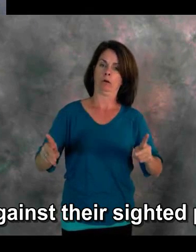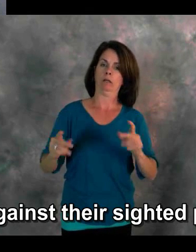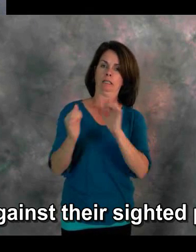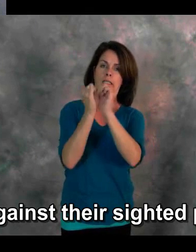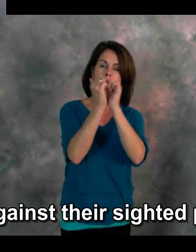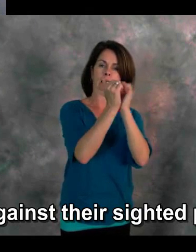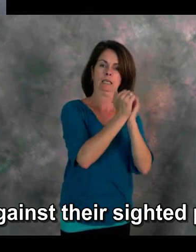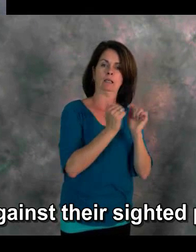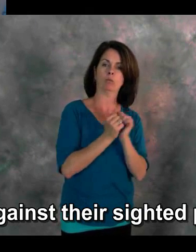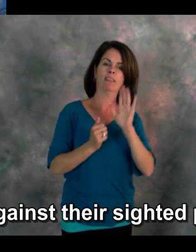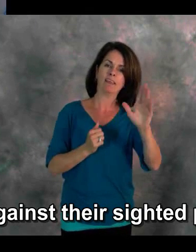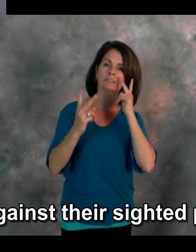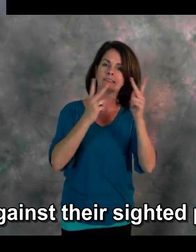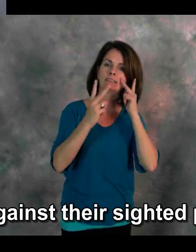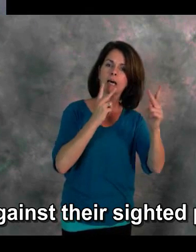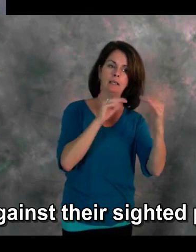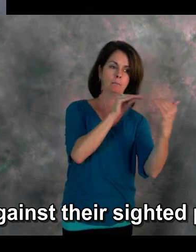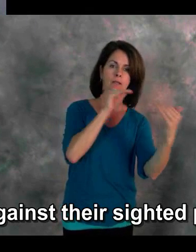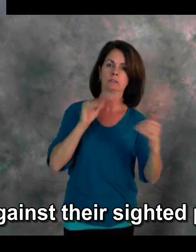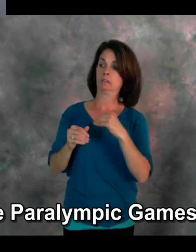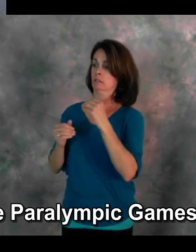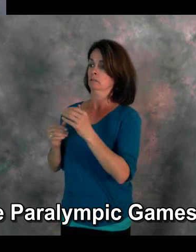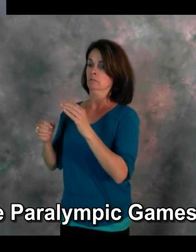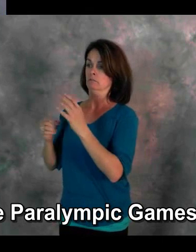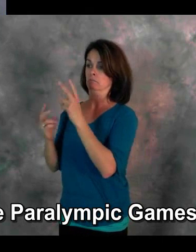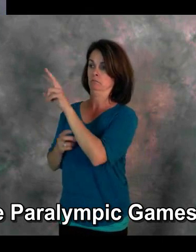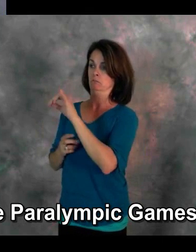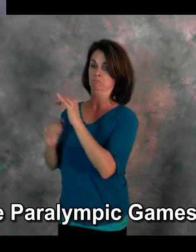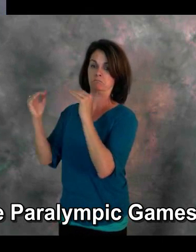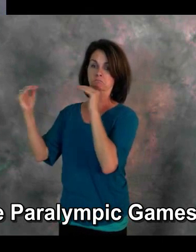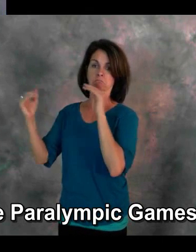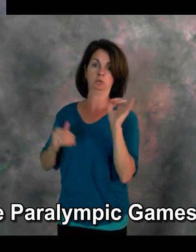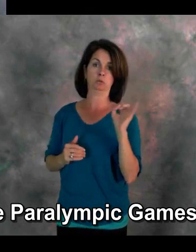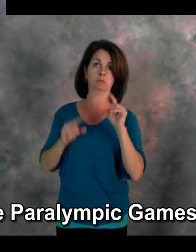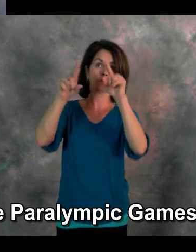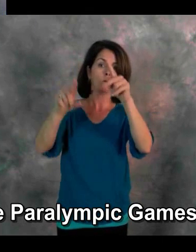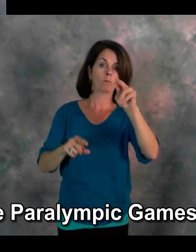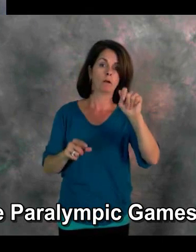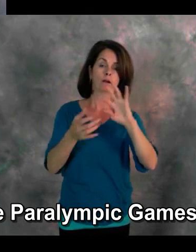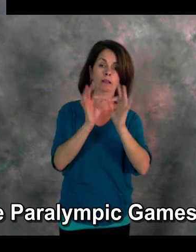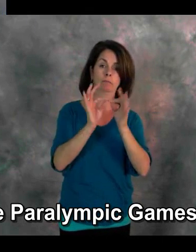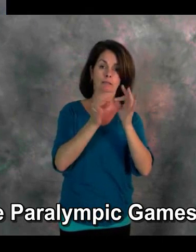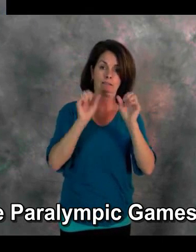have the opportunity to compete against their sighted peers and their blind peers, and at the Paralympic Games.